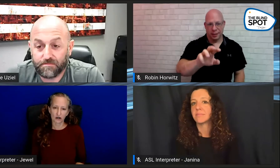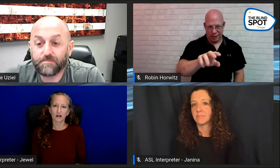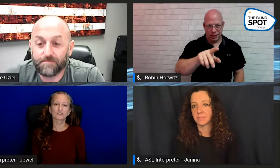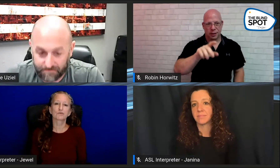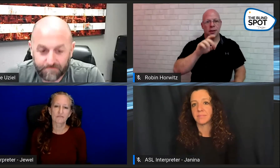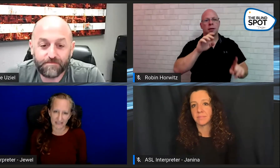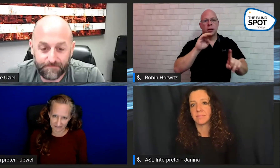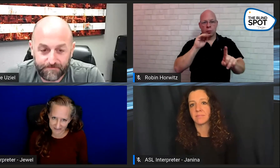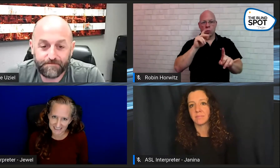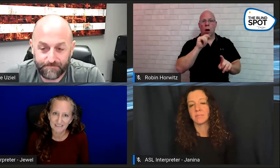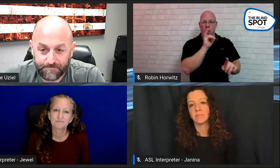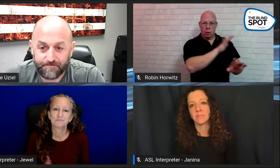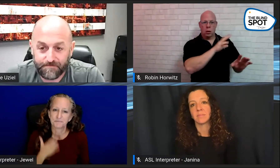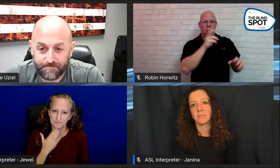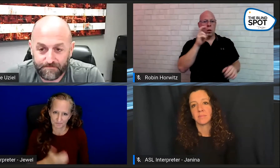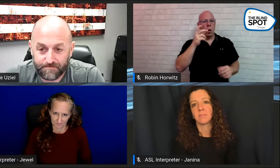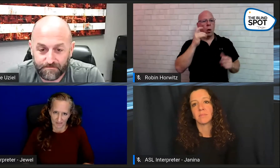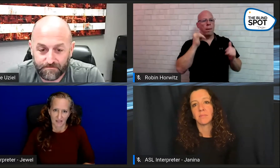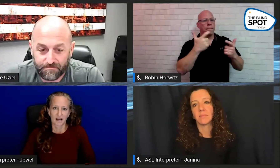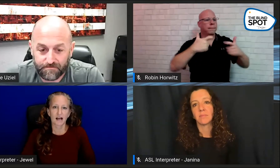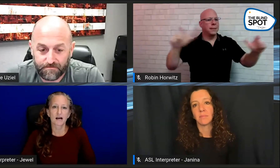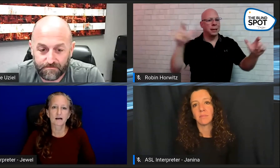derivatives, are called derivatives.